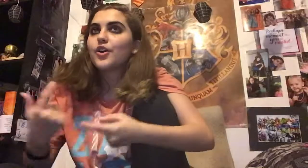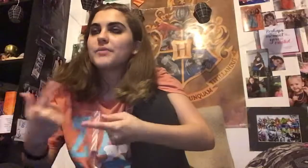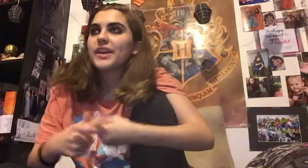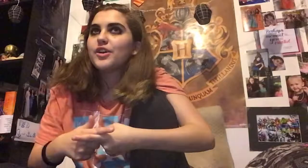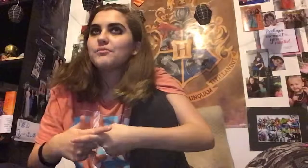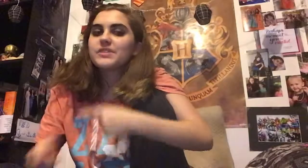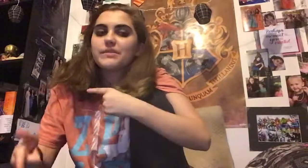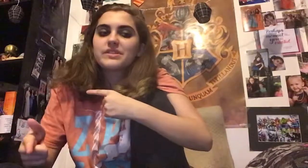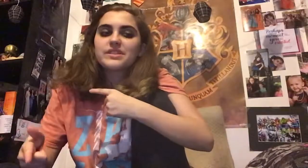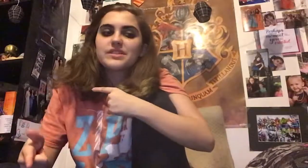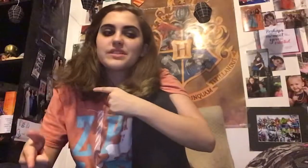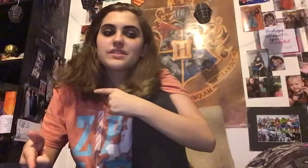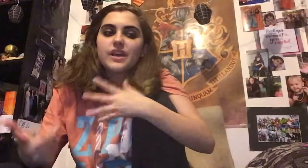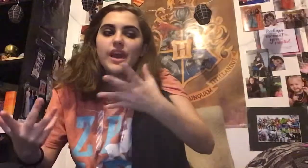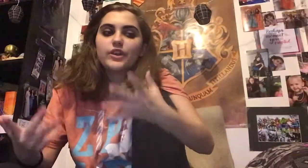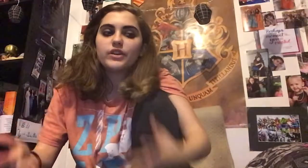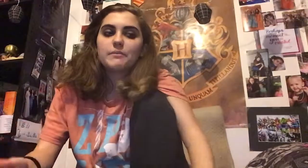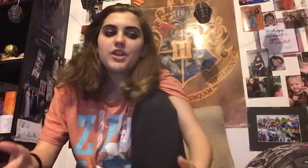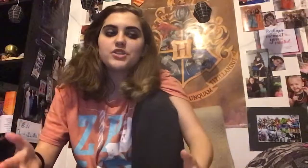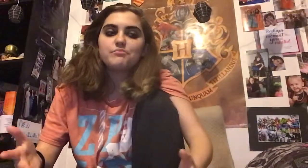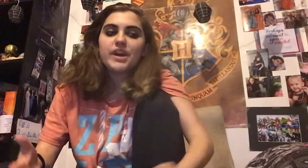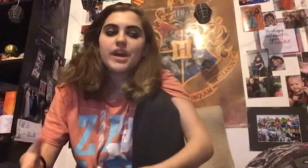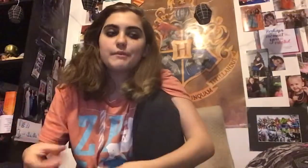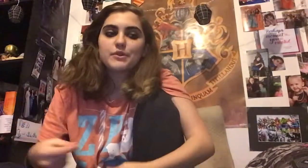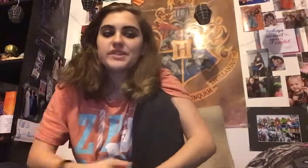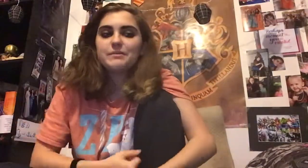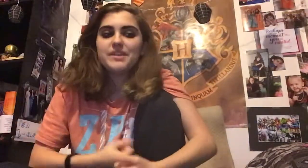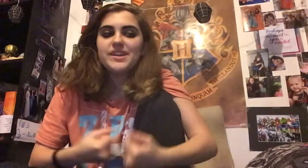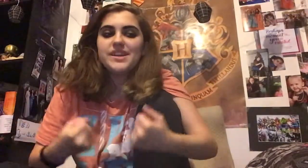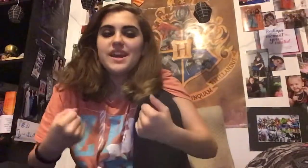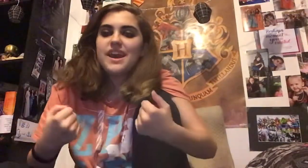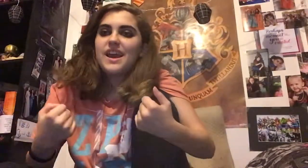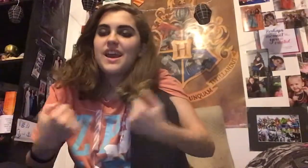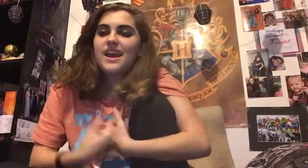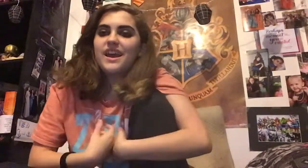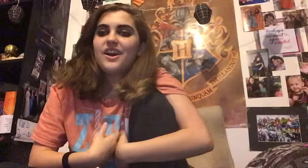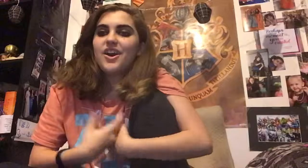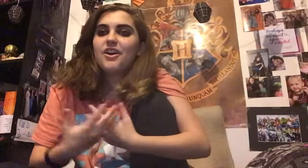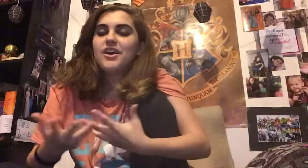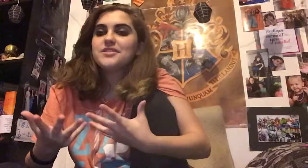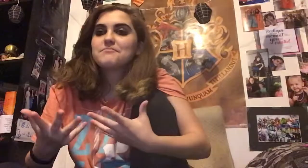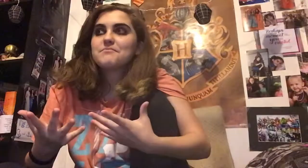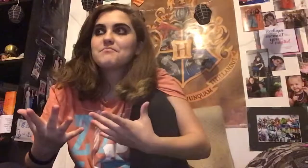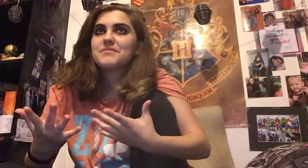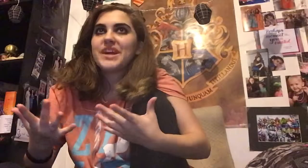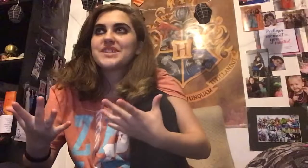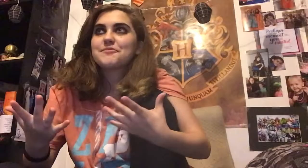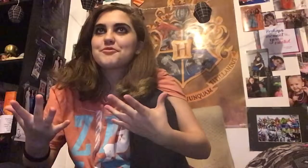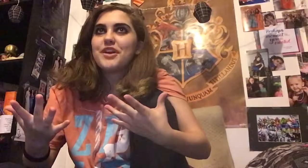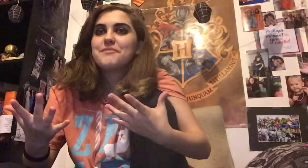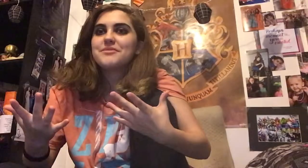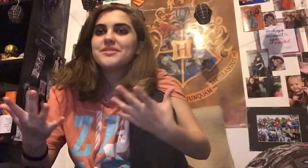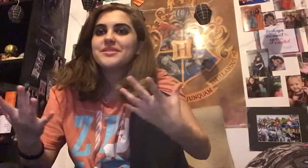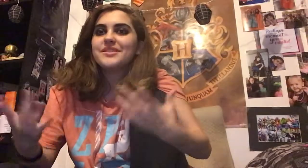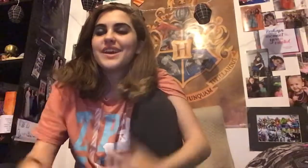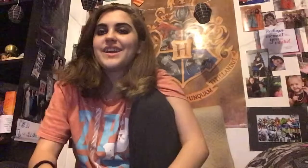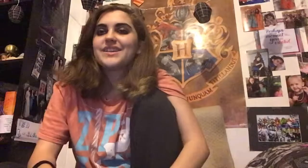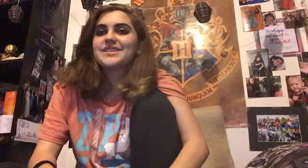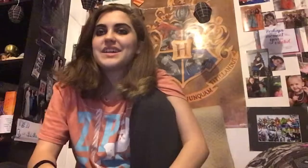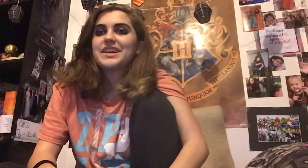that helped. It was I Can Only Imagine by Mercy Me. Awesome. Like and subscribe. And I